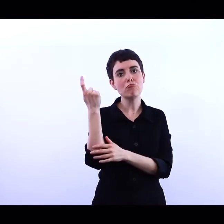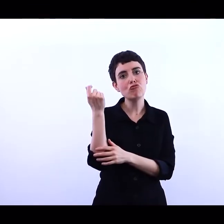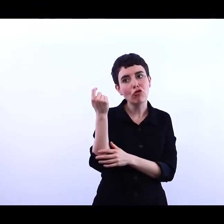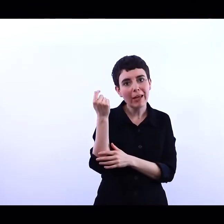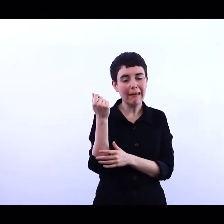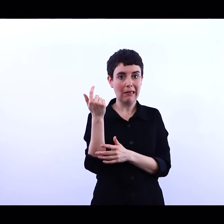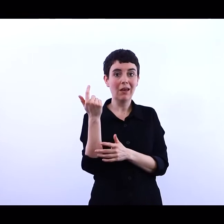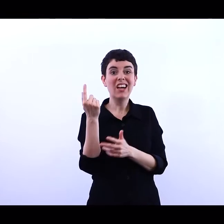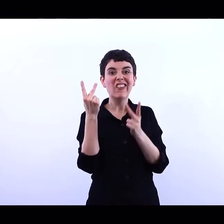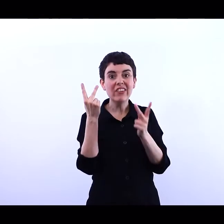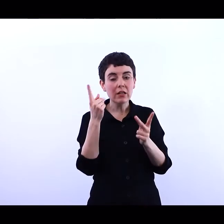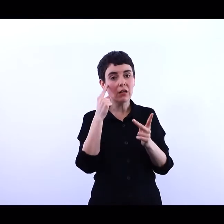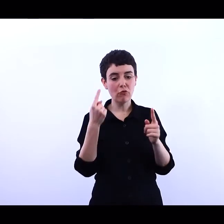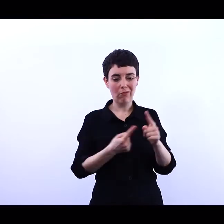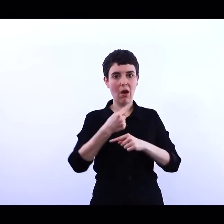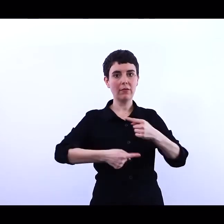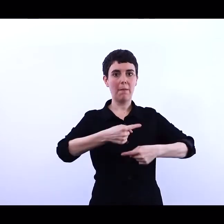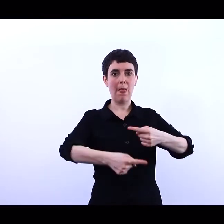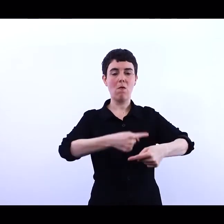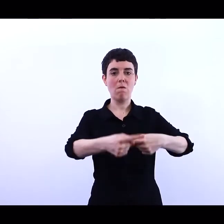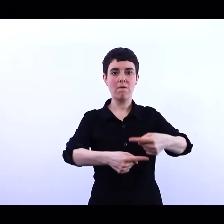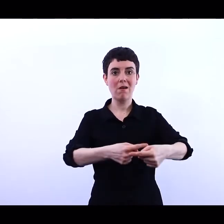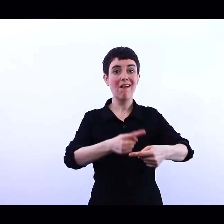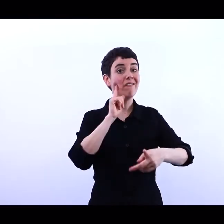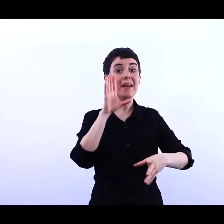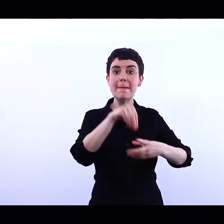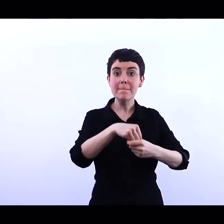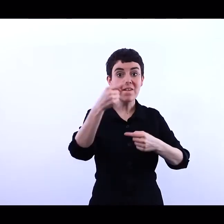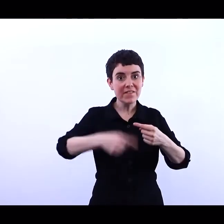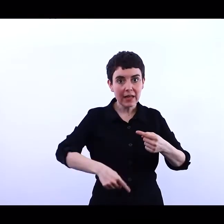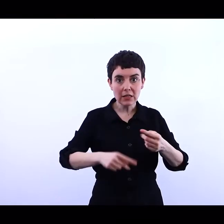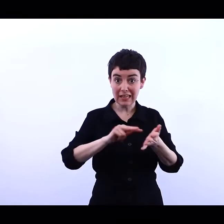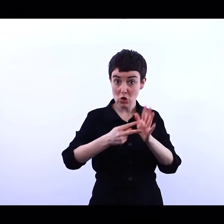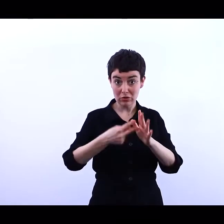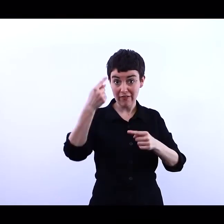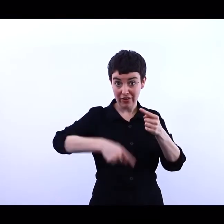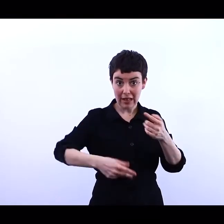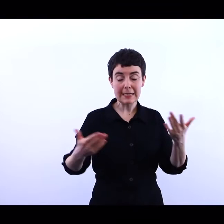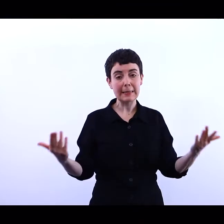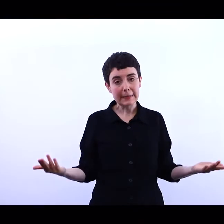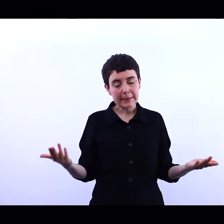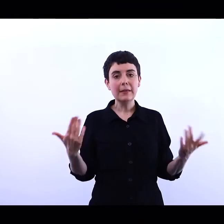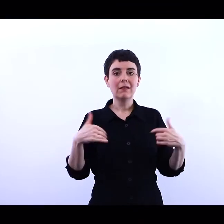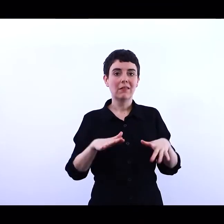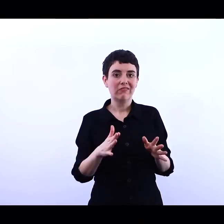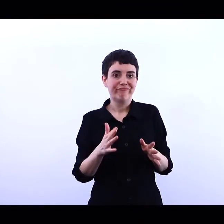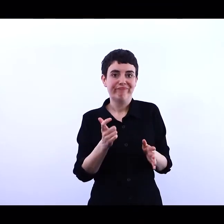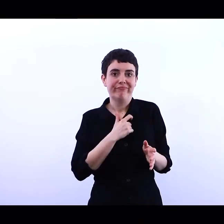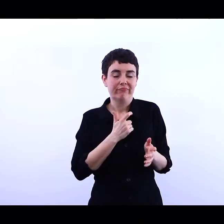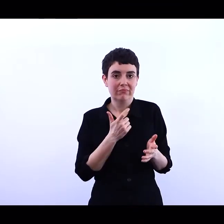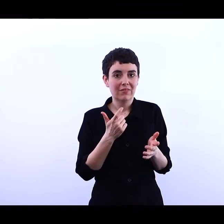budget allocations during the year. If technology systems and the training that should accompany them are not